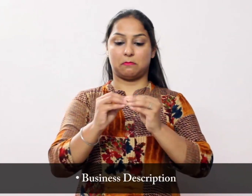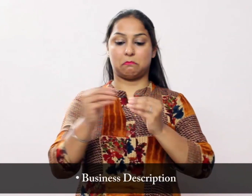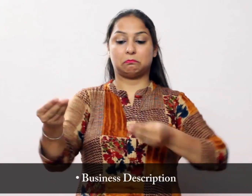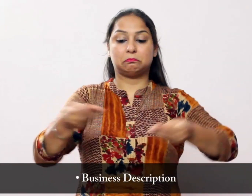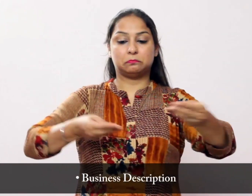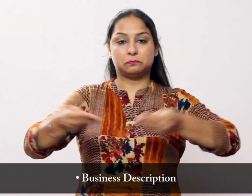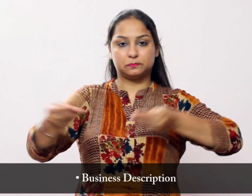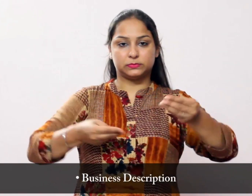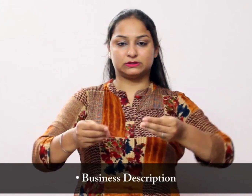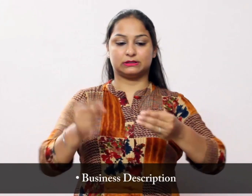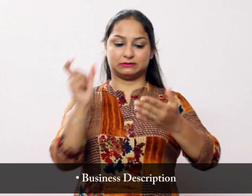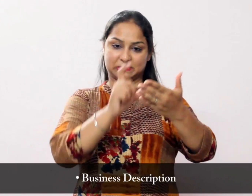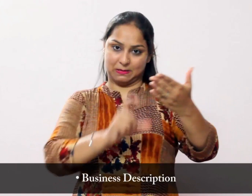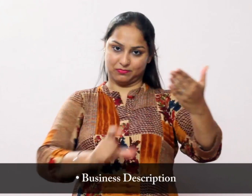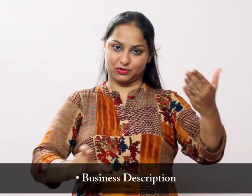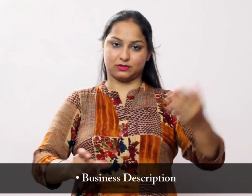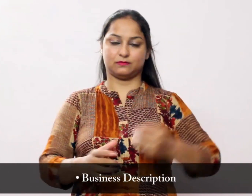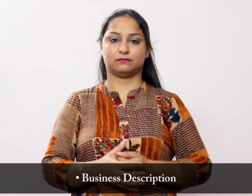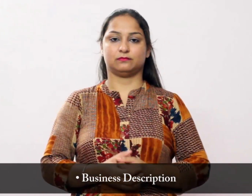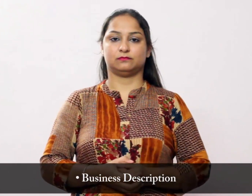Business description.